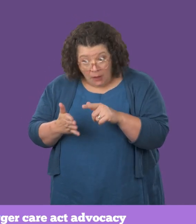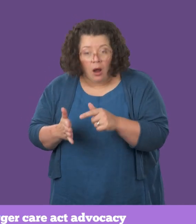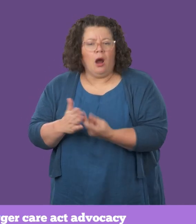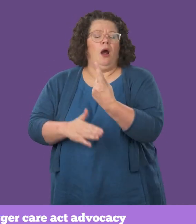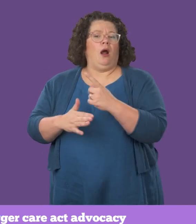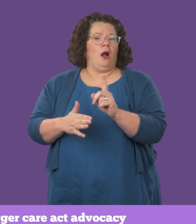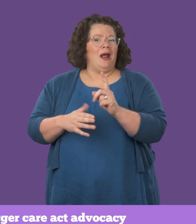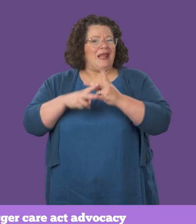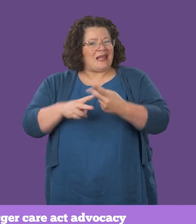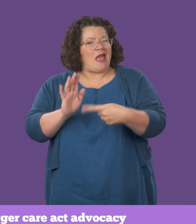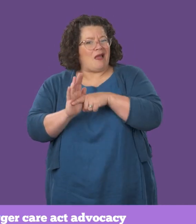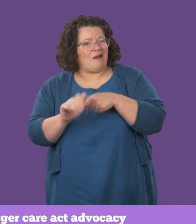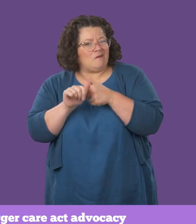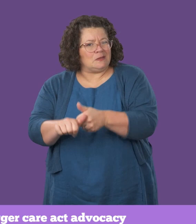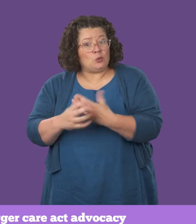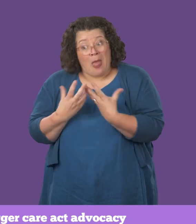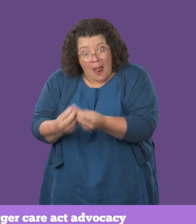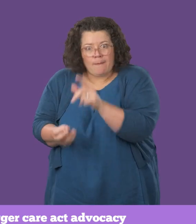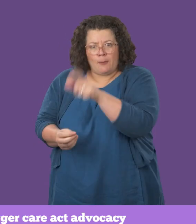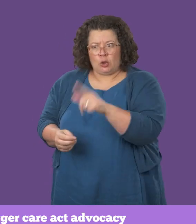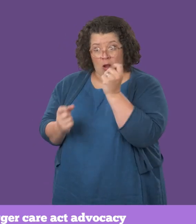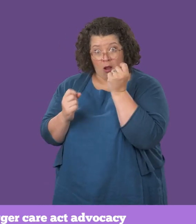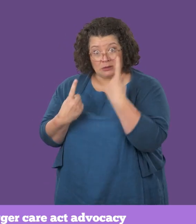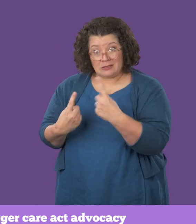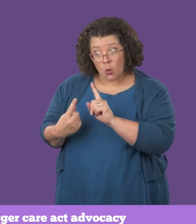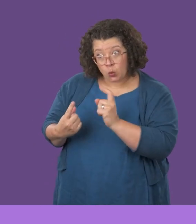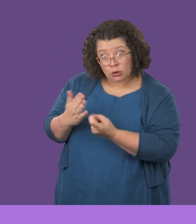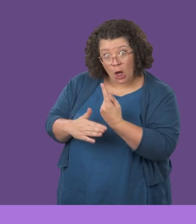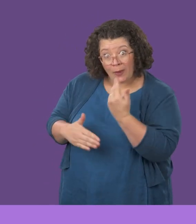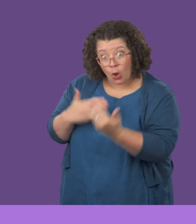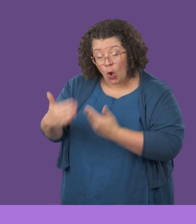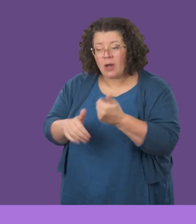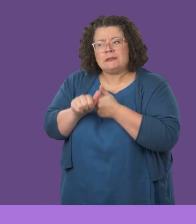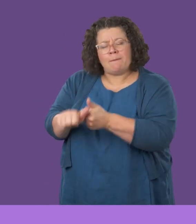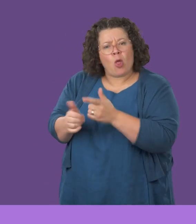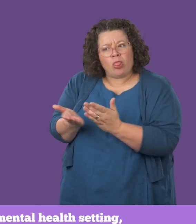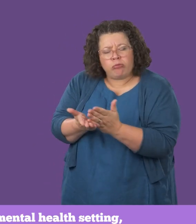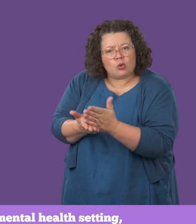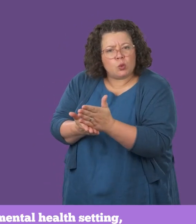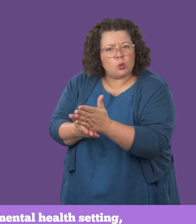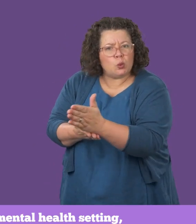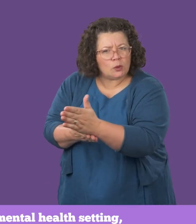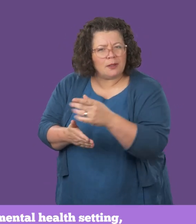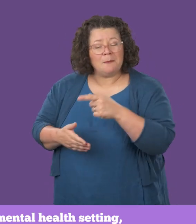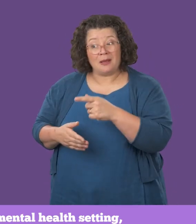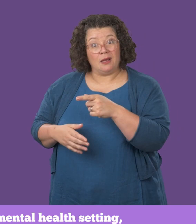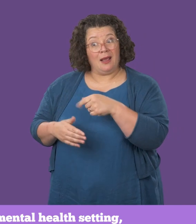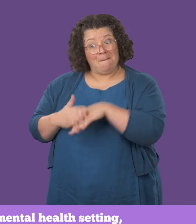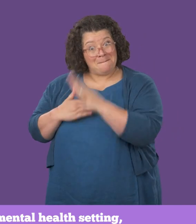Act advocacy to help the person to understand what's happening and to support them through it. But because they're in a mental health setting,